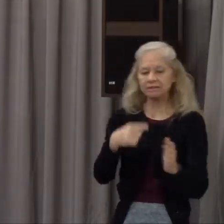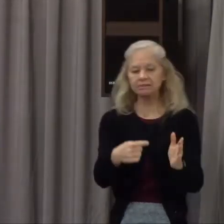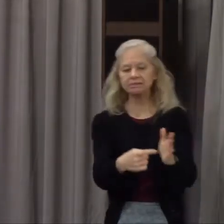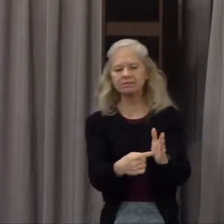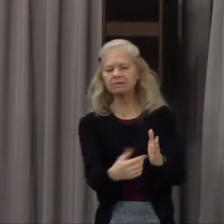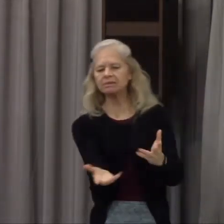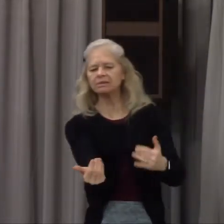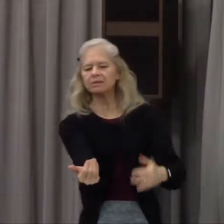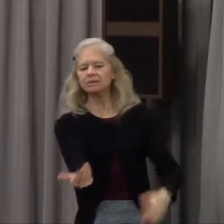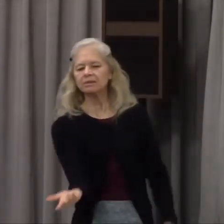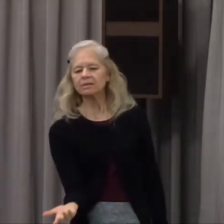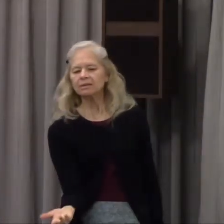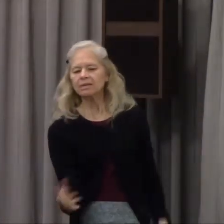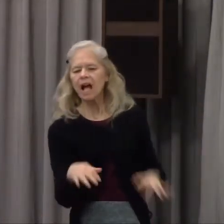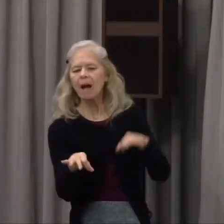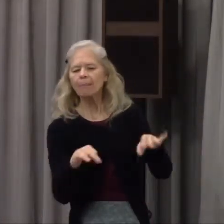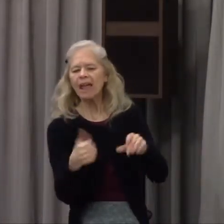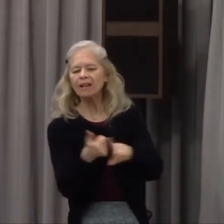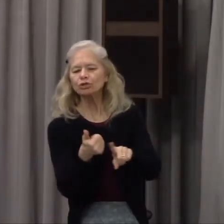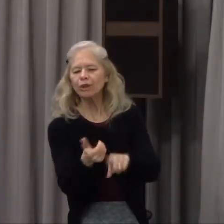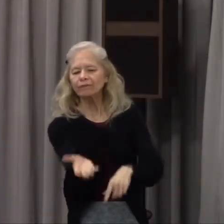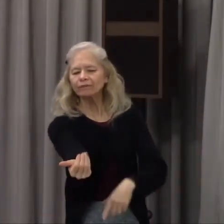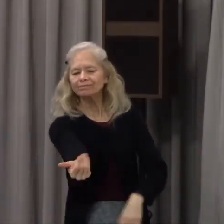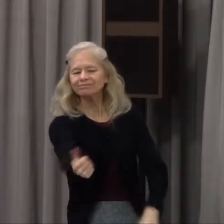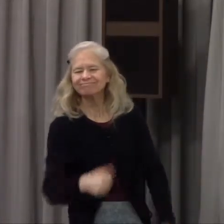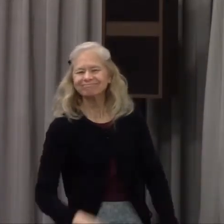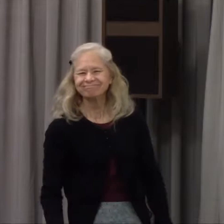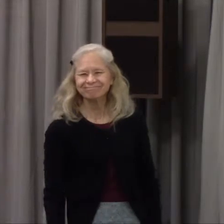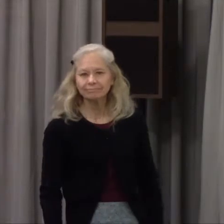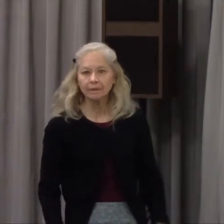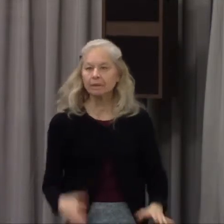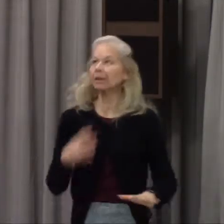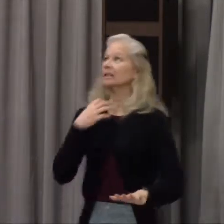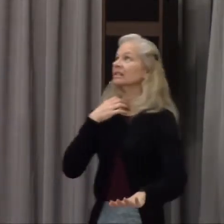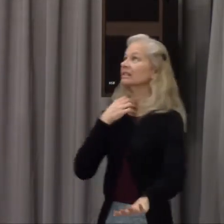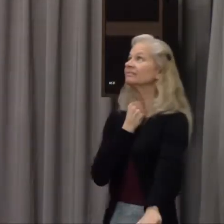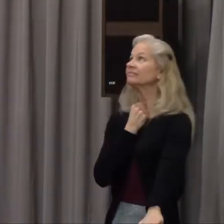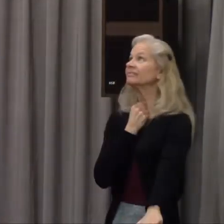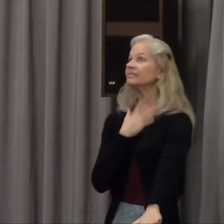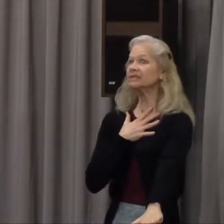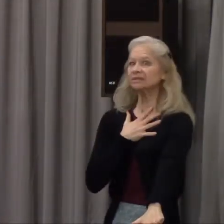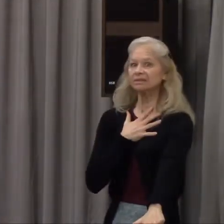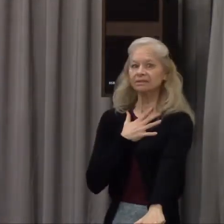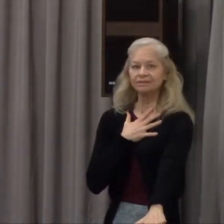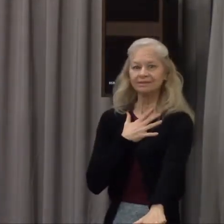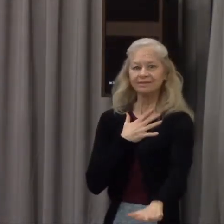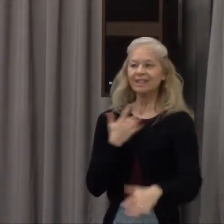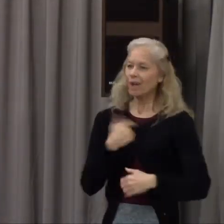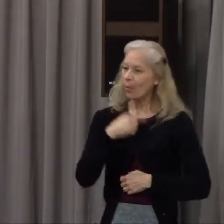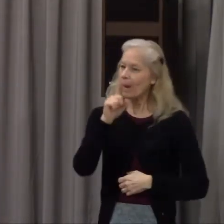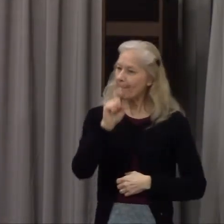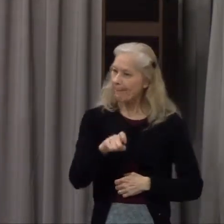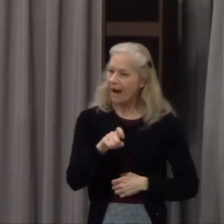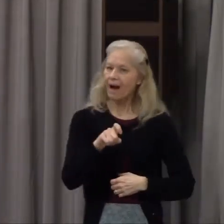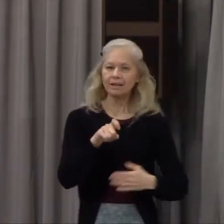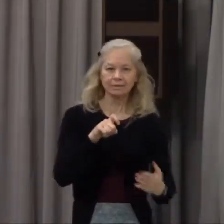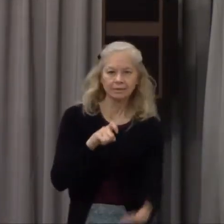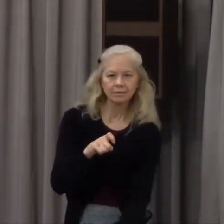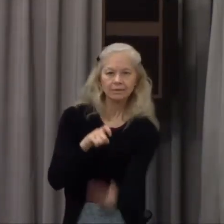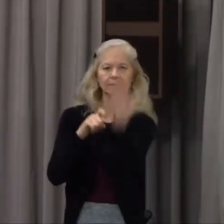first. We have to be confronted with our sin and what's inside of us. And thank